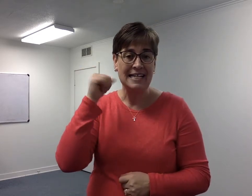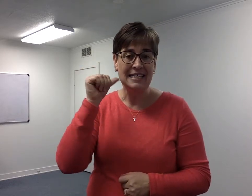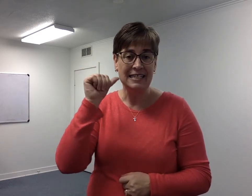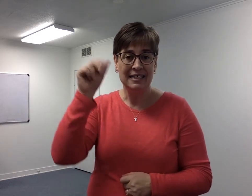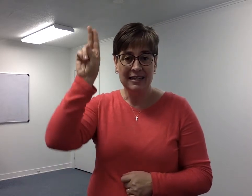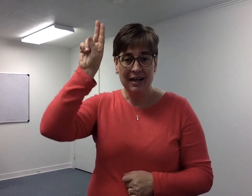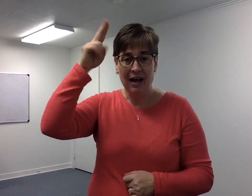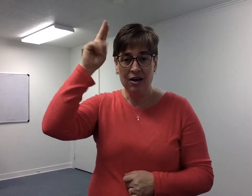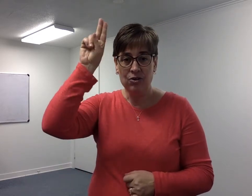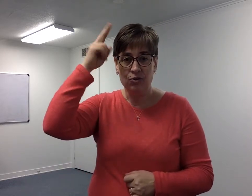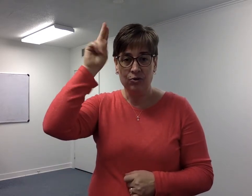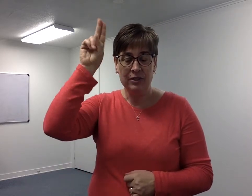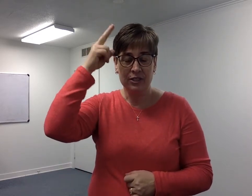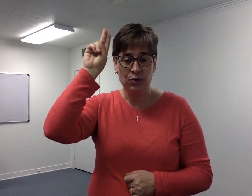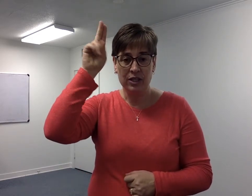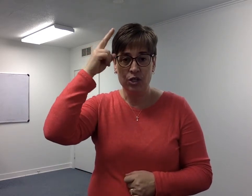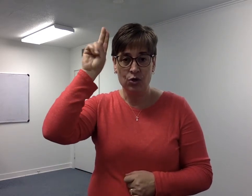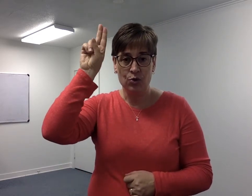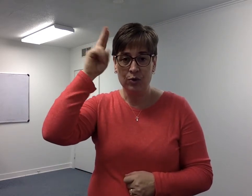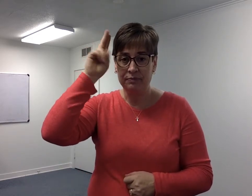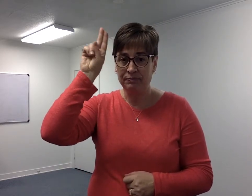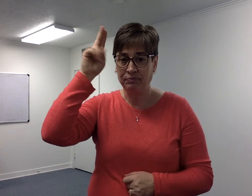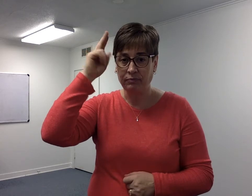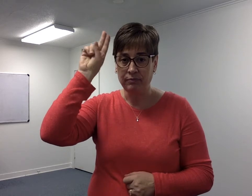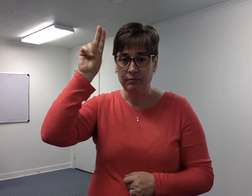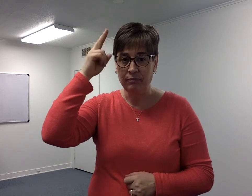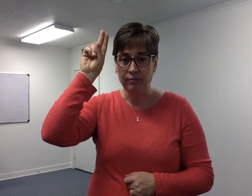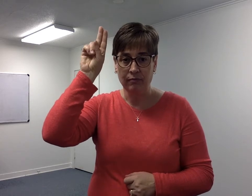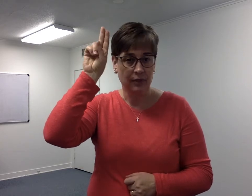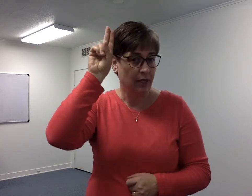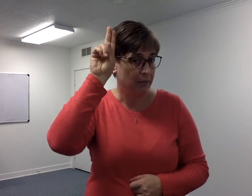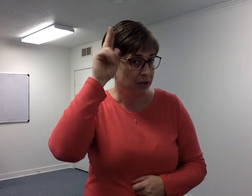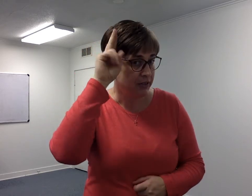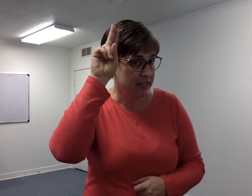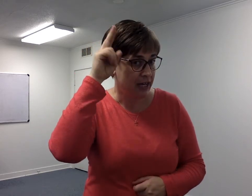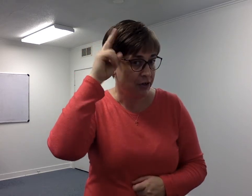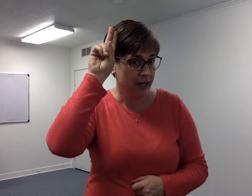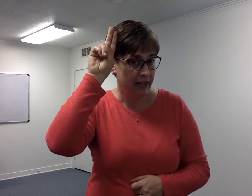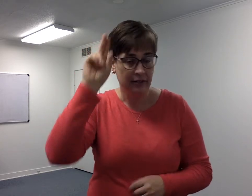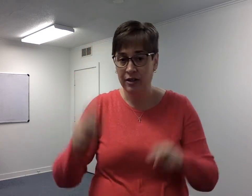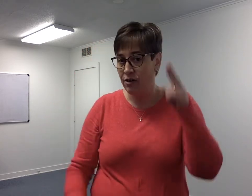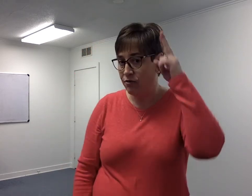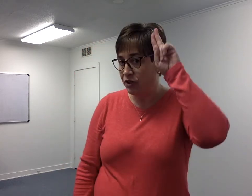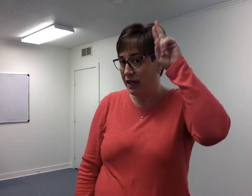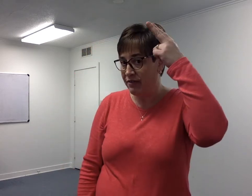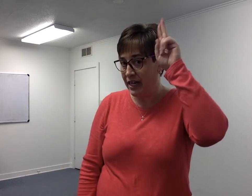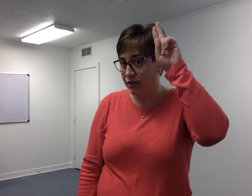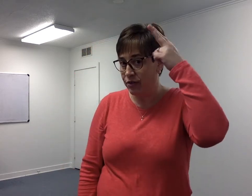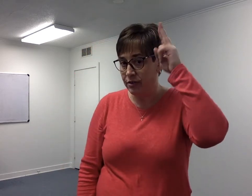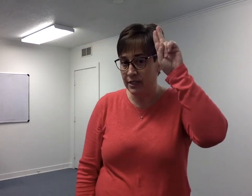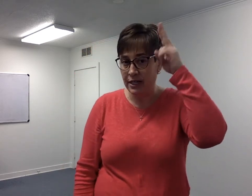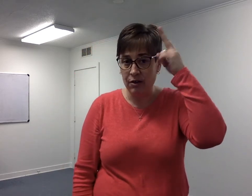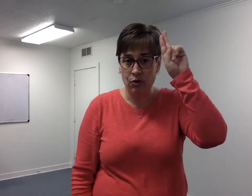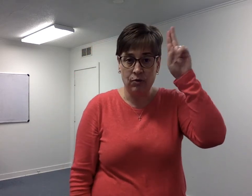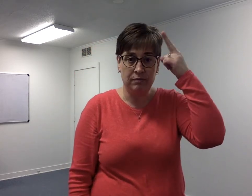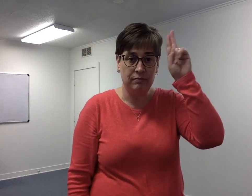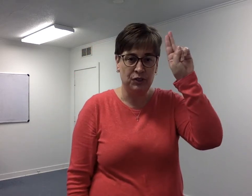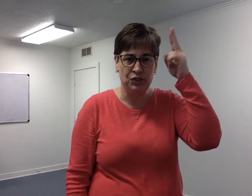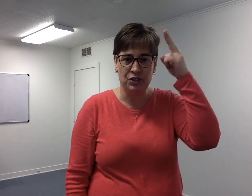aunt. Uncle is with a U up here at the side of your head. For a left-hander, it's an uncle. You're just